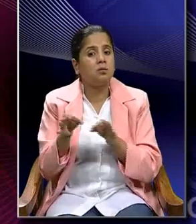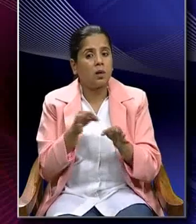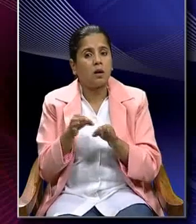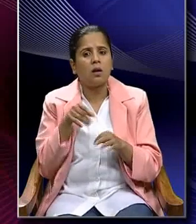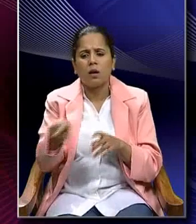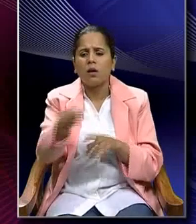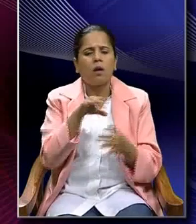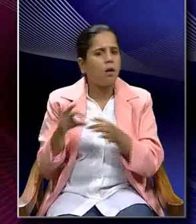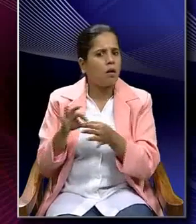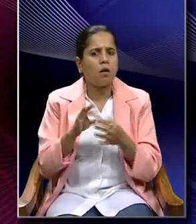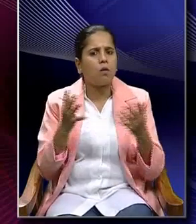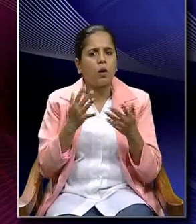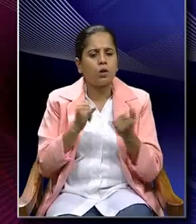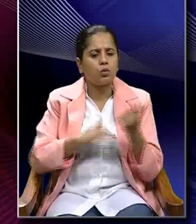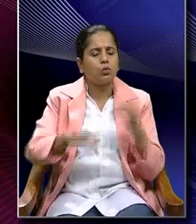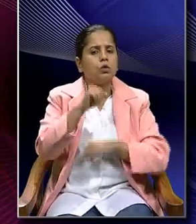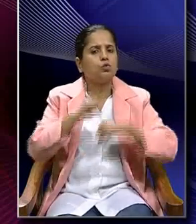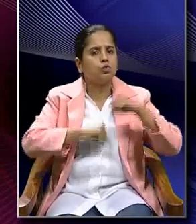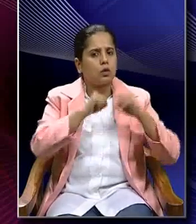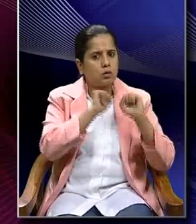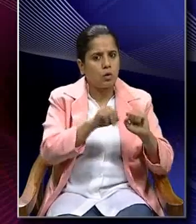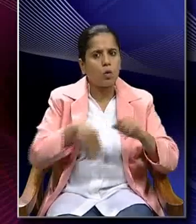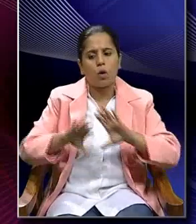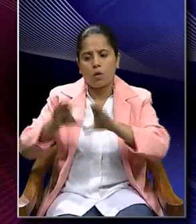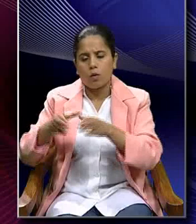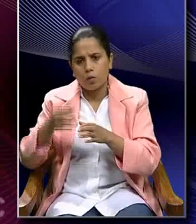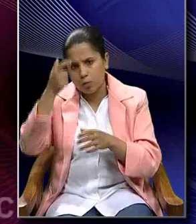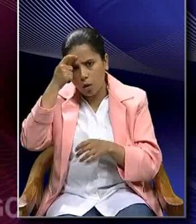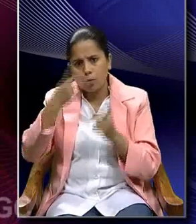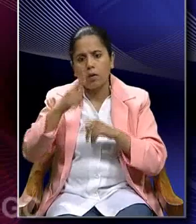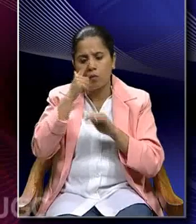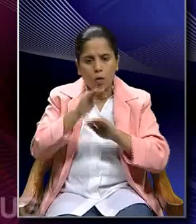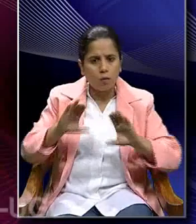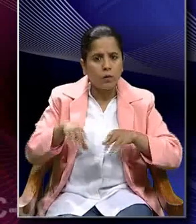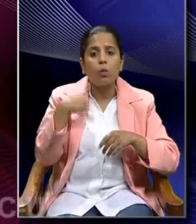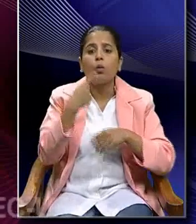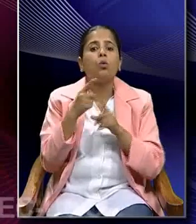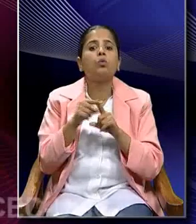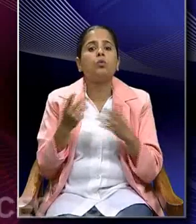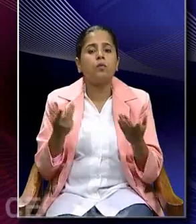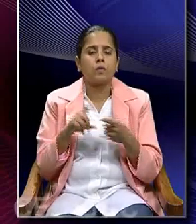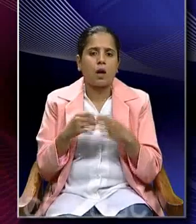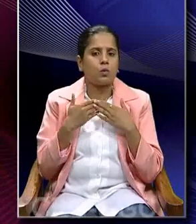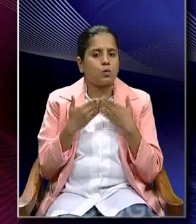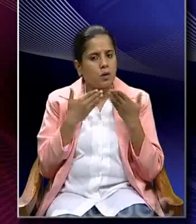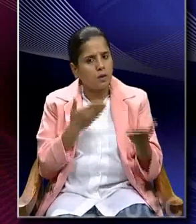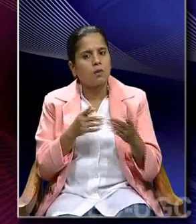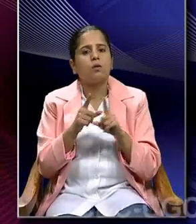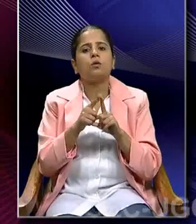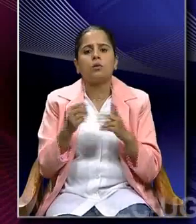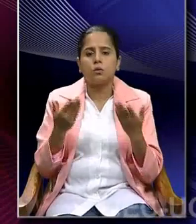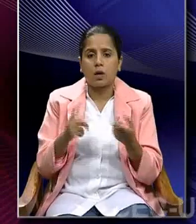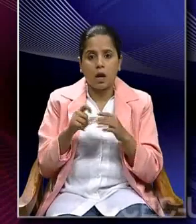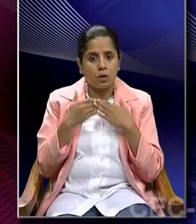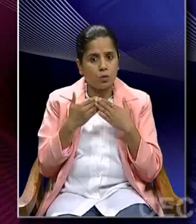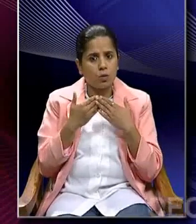the relationship between social structure, vulnerability, and the girl child. Who will do it? Education will do it.